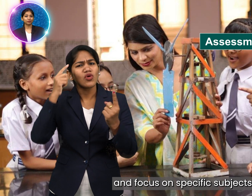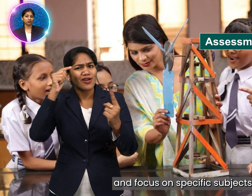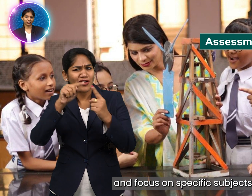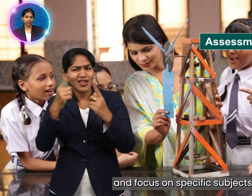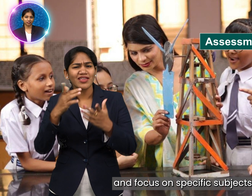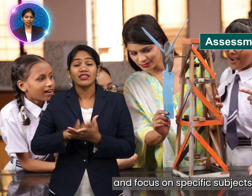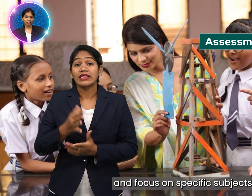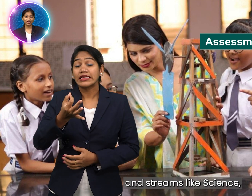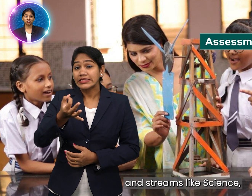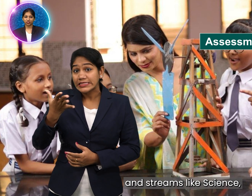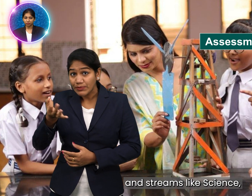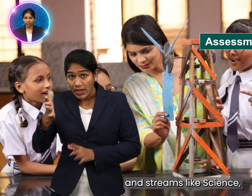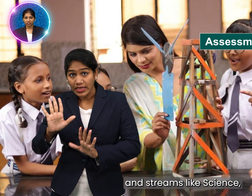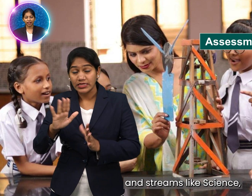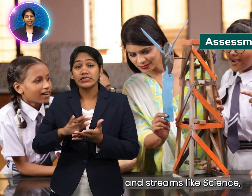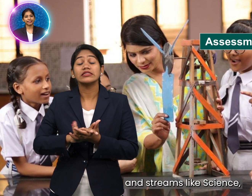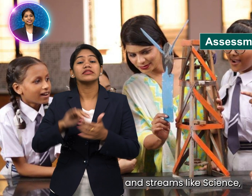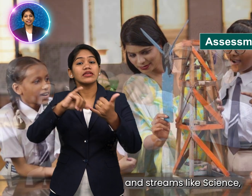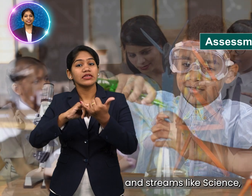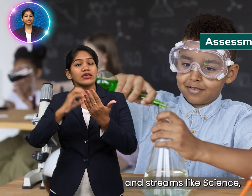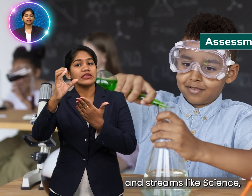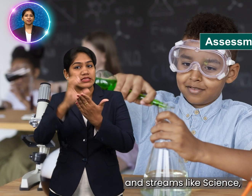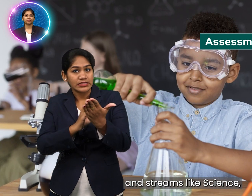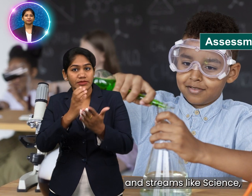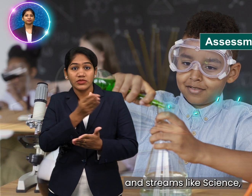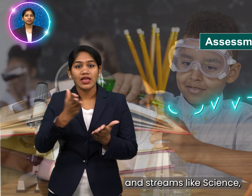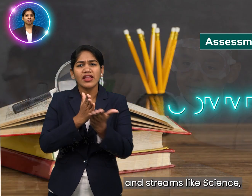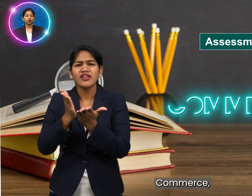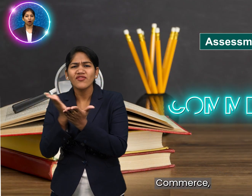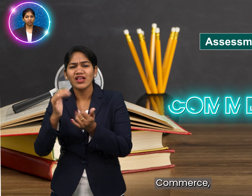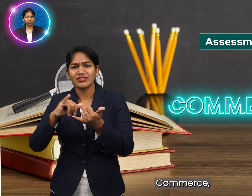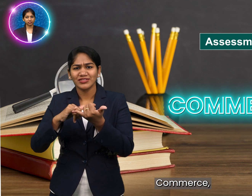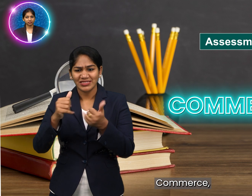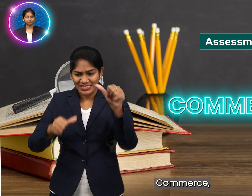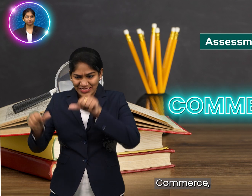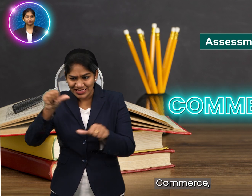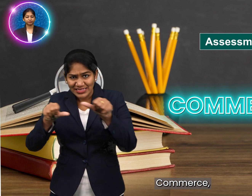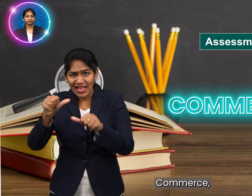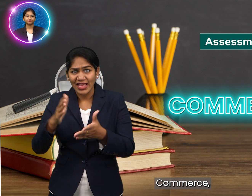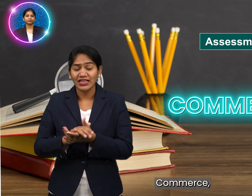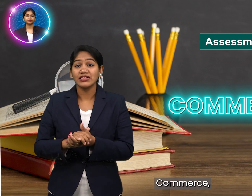specific subjects and streams like science, commerce,